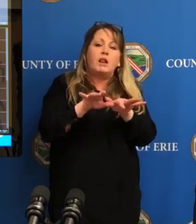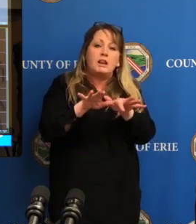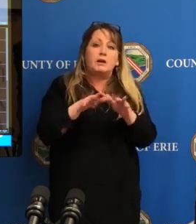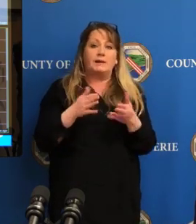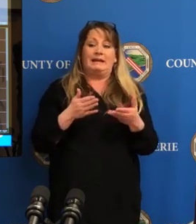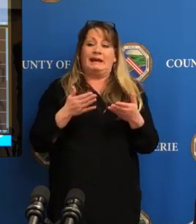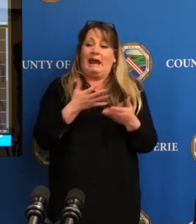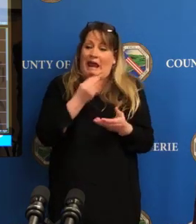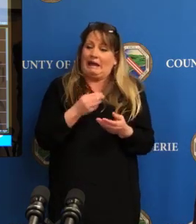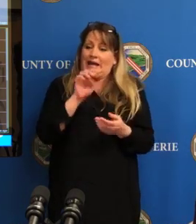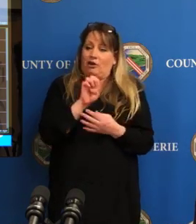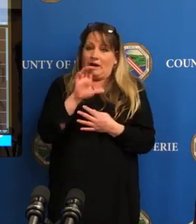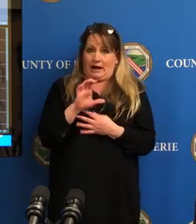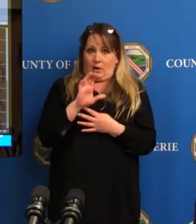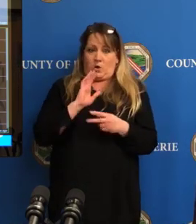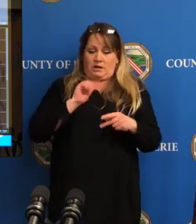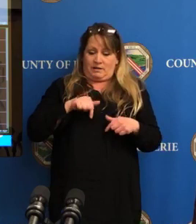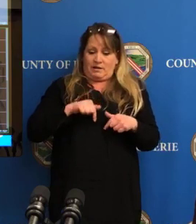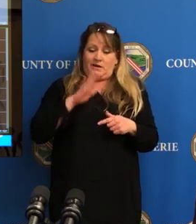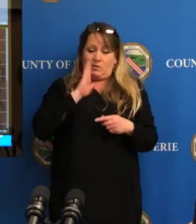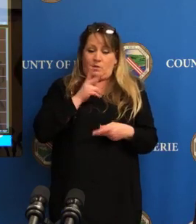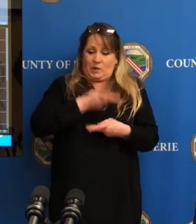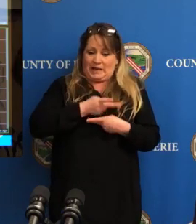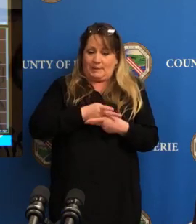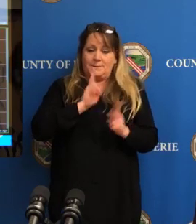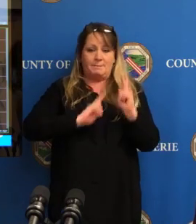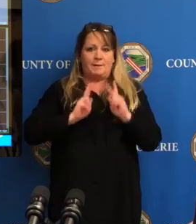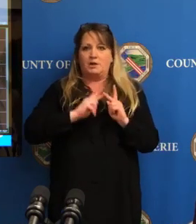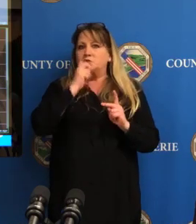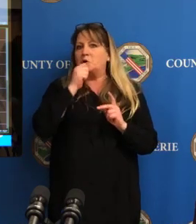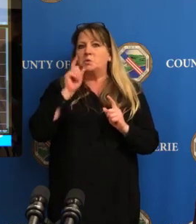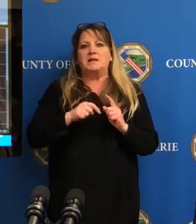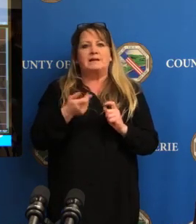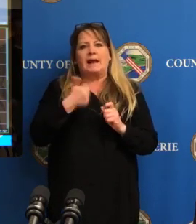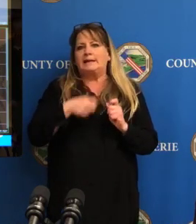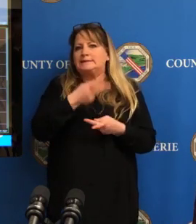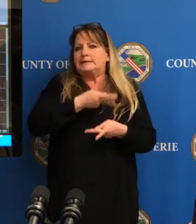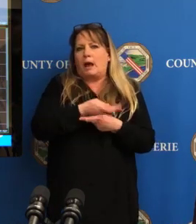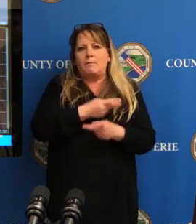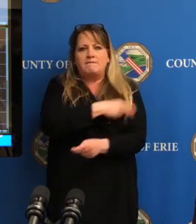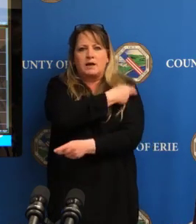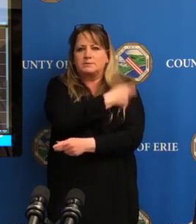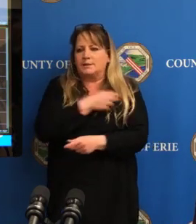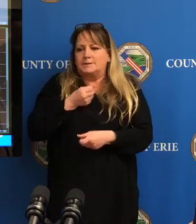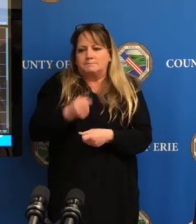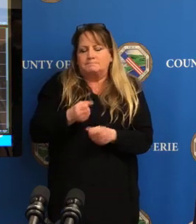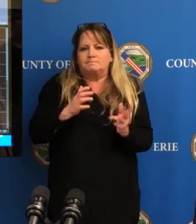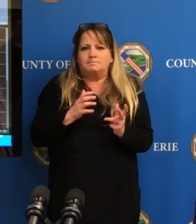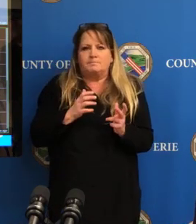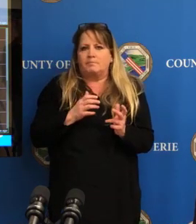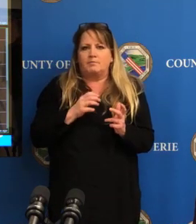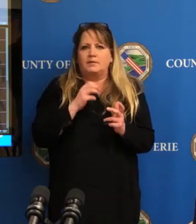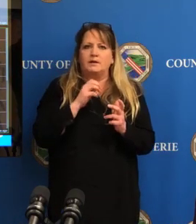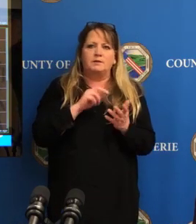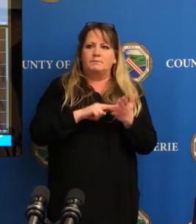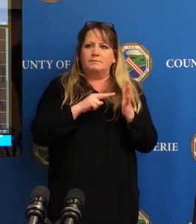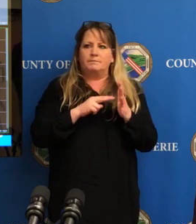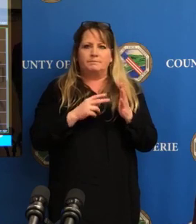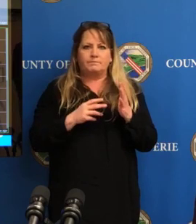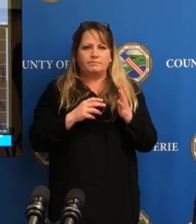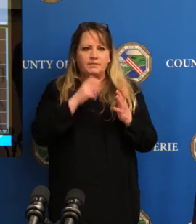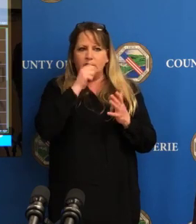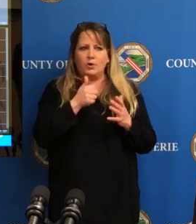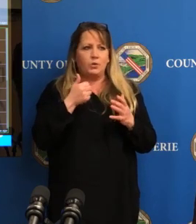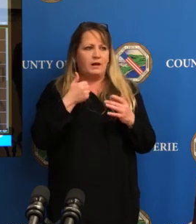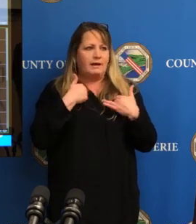we are going to house those individuals that do not need any type of hospitalization and otherwise do not have a place where they